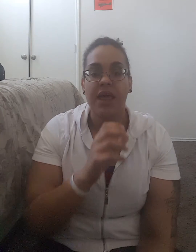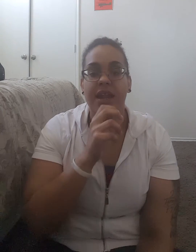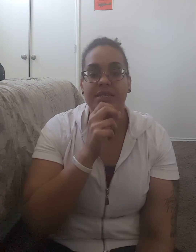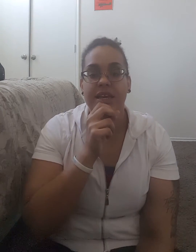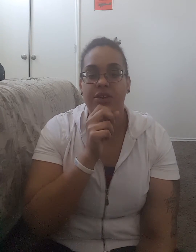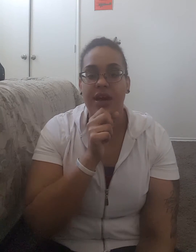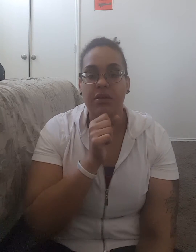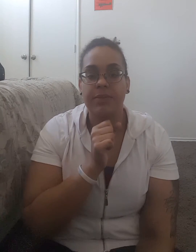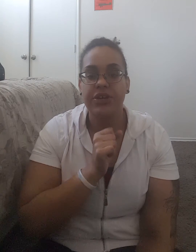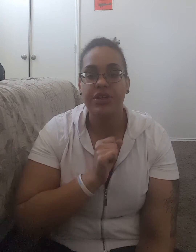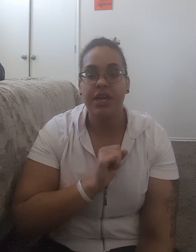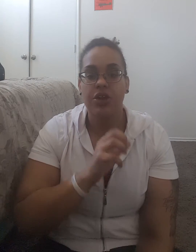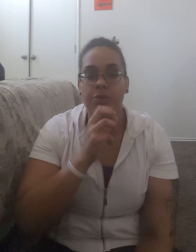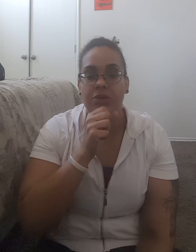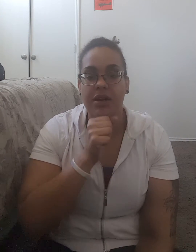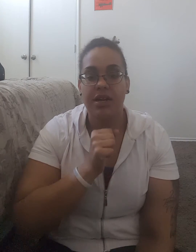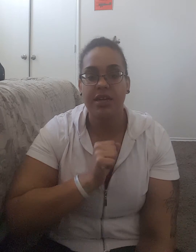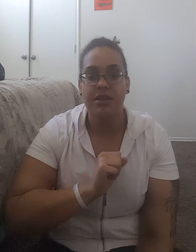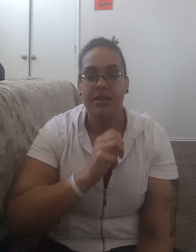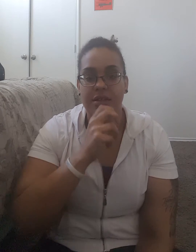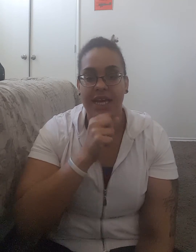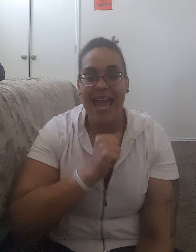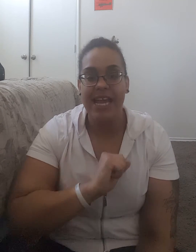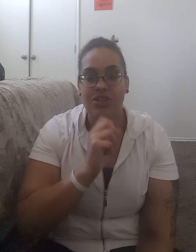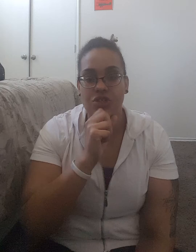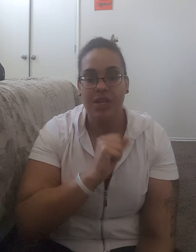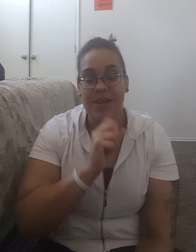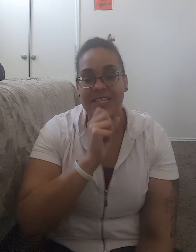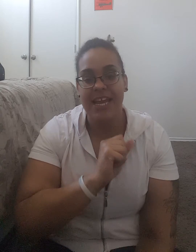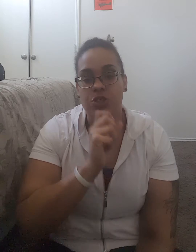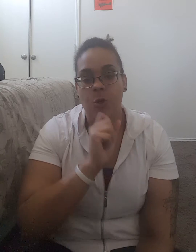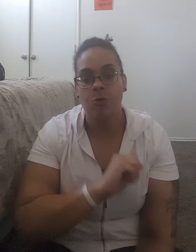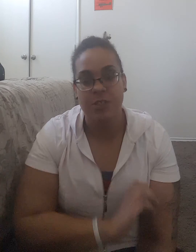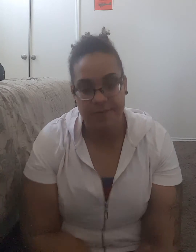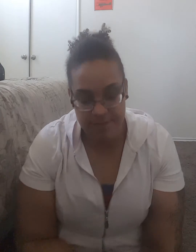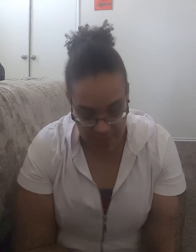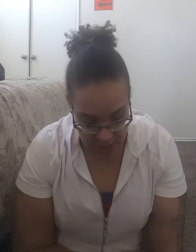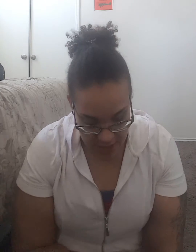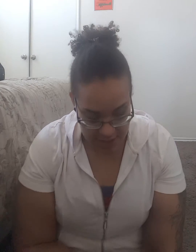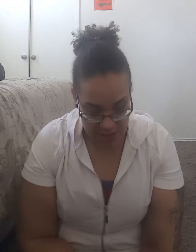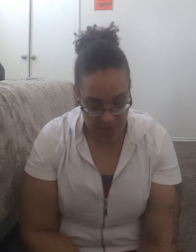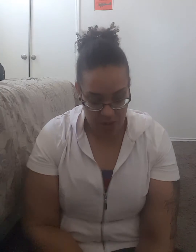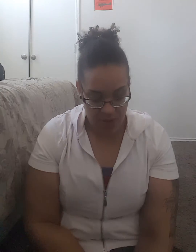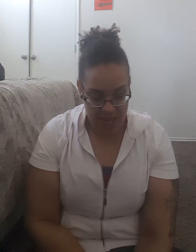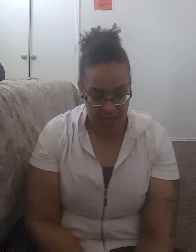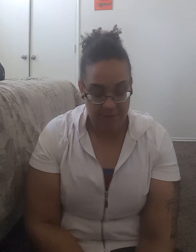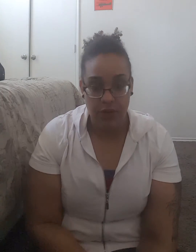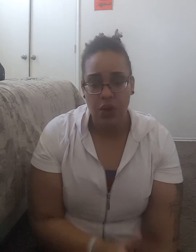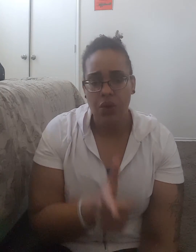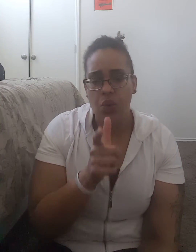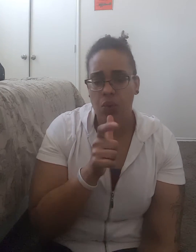And it's like you have a beard and you're pulling on it. Like age. That means age or old. So again, we have